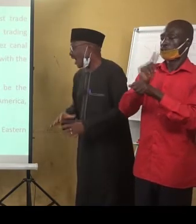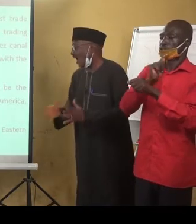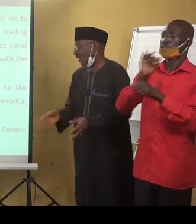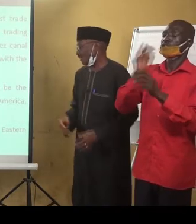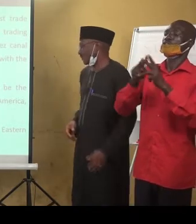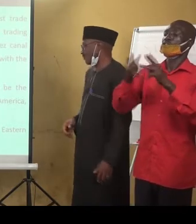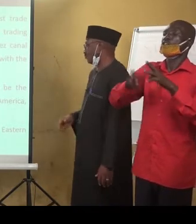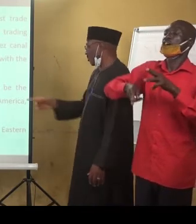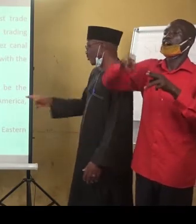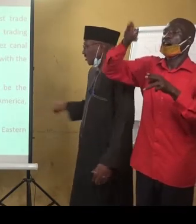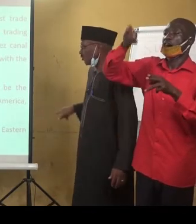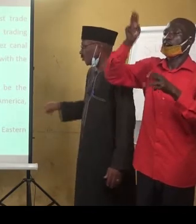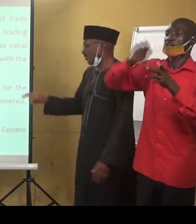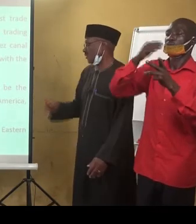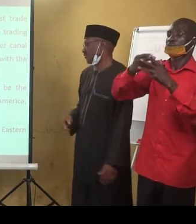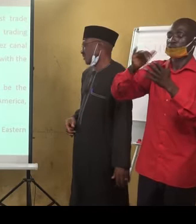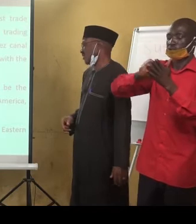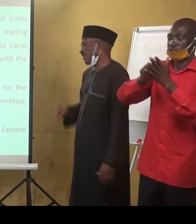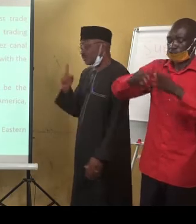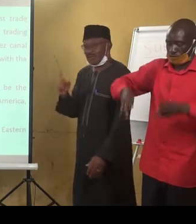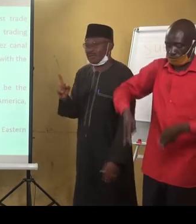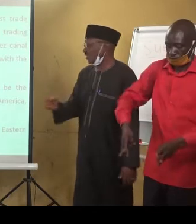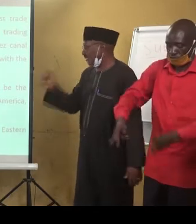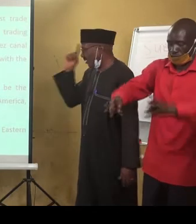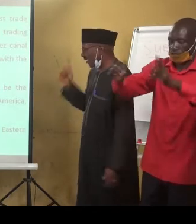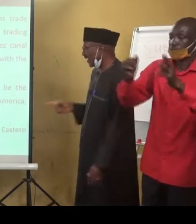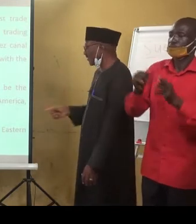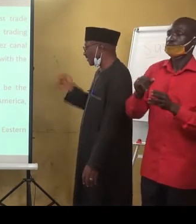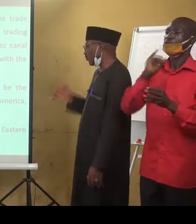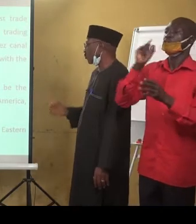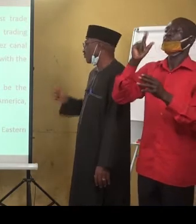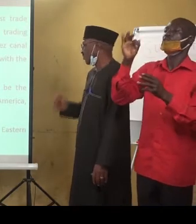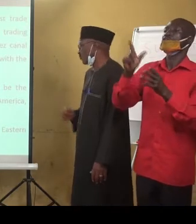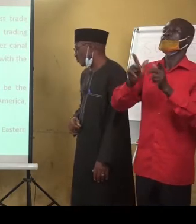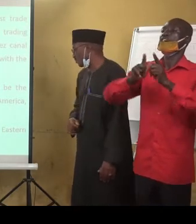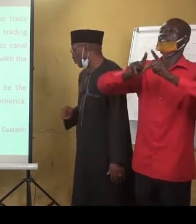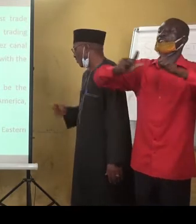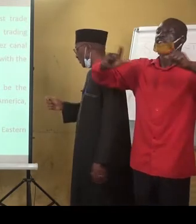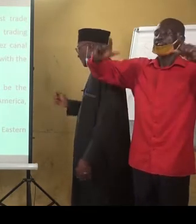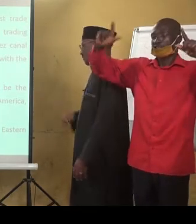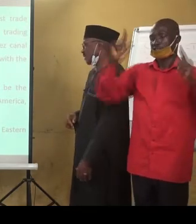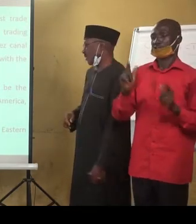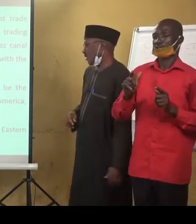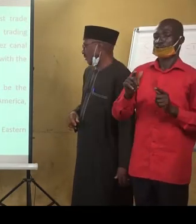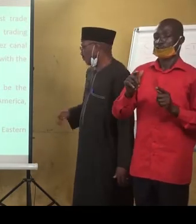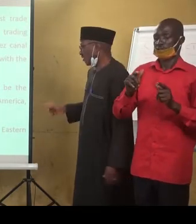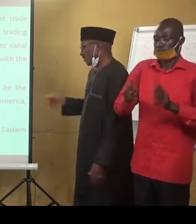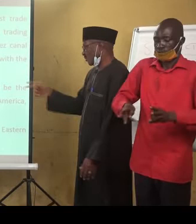very high between these routes. It is one of the largest volume trade routes between these